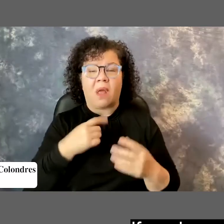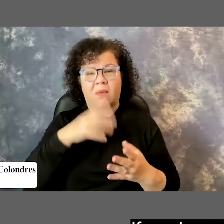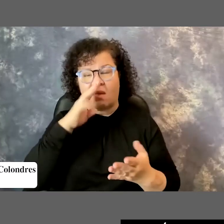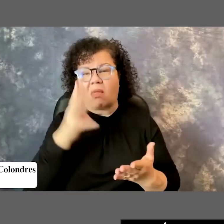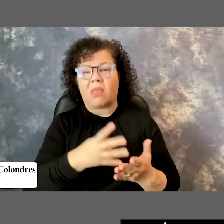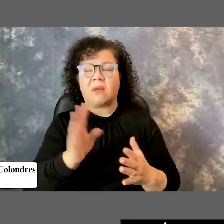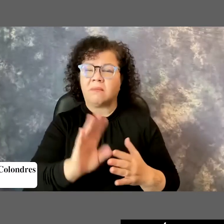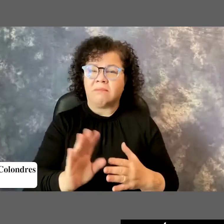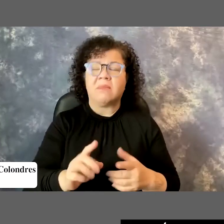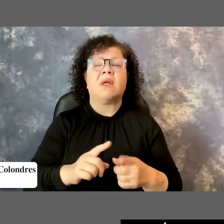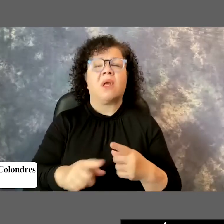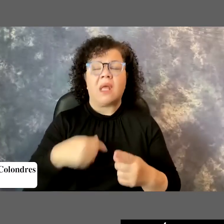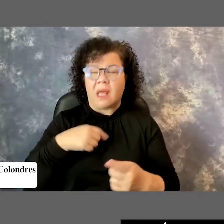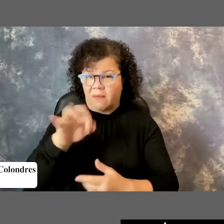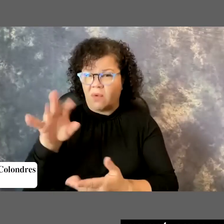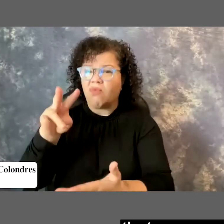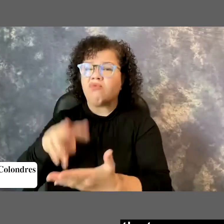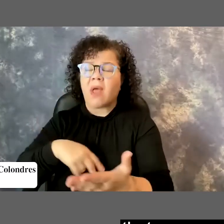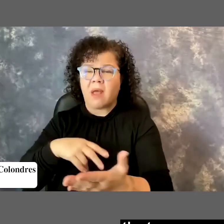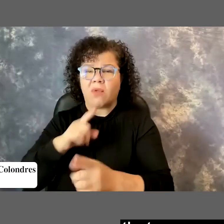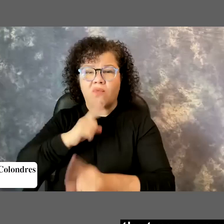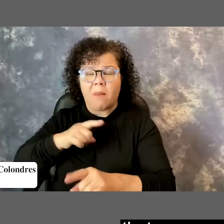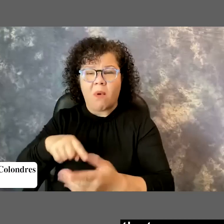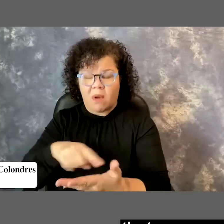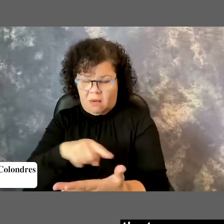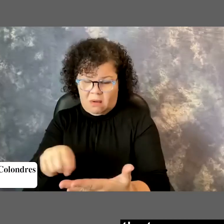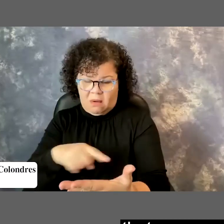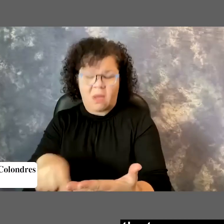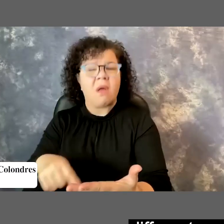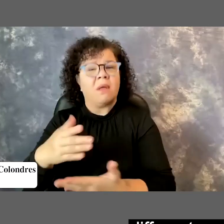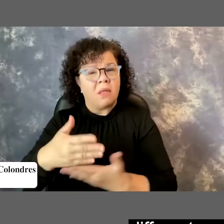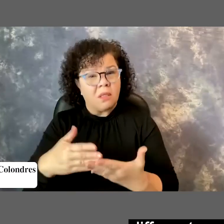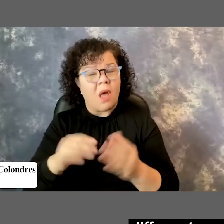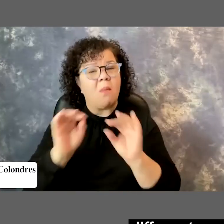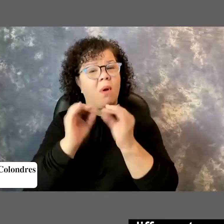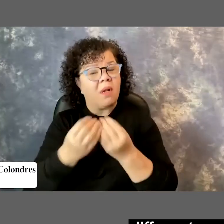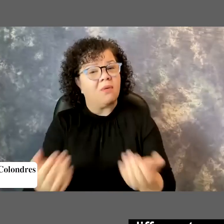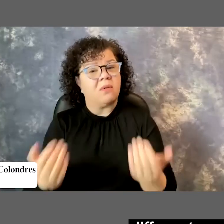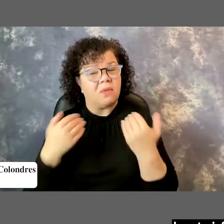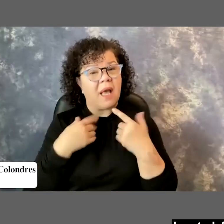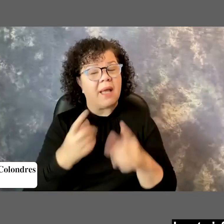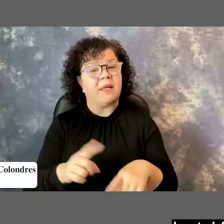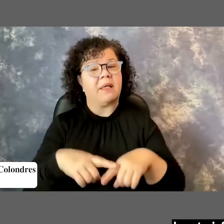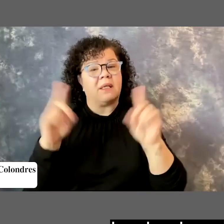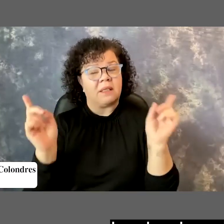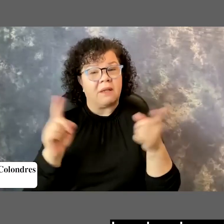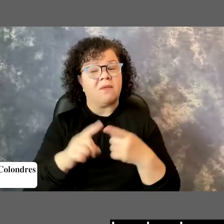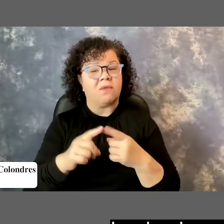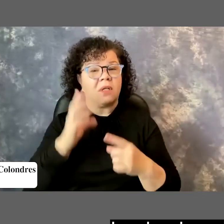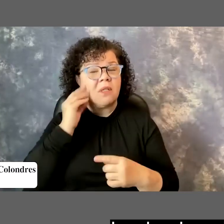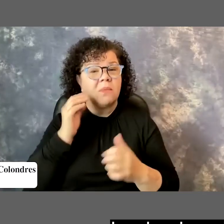read the report, you might have noticed that some organizations had a different experience with the Inatai